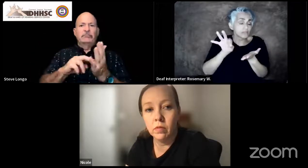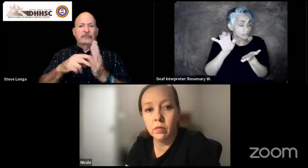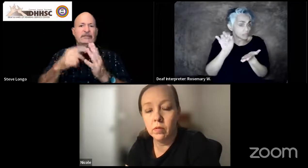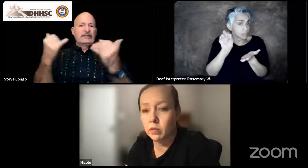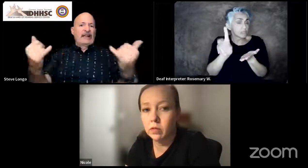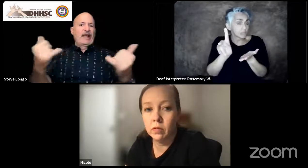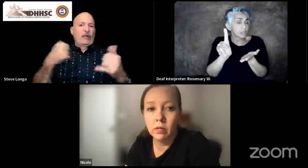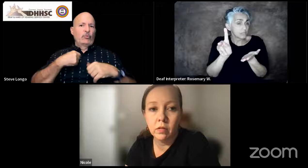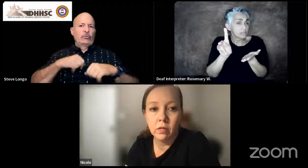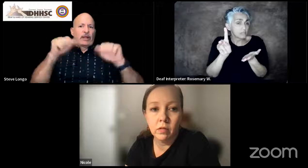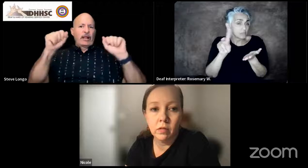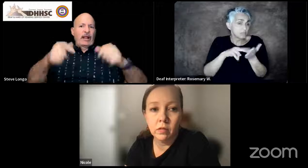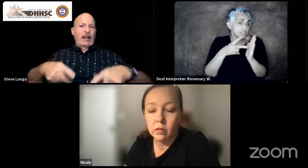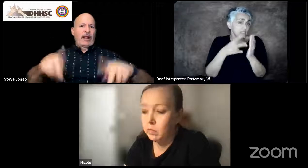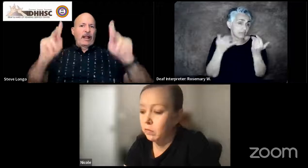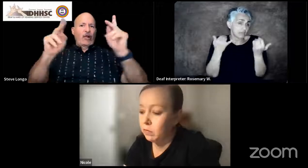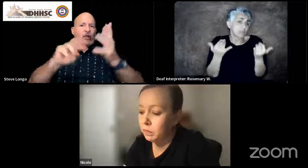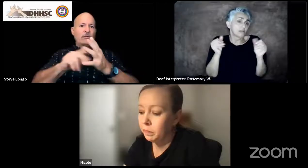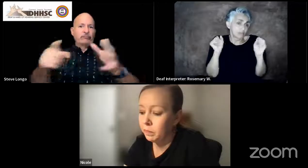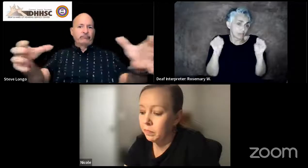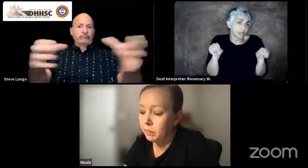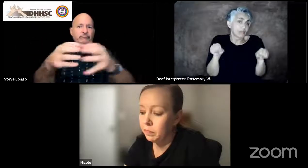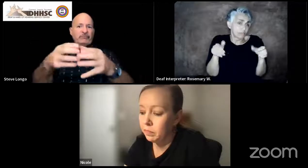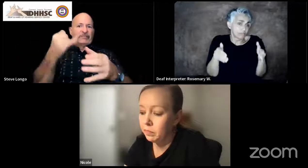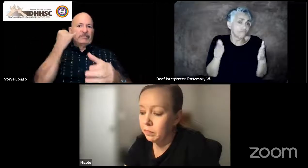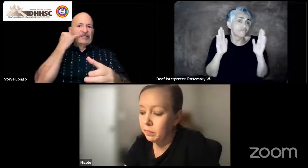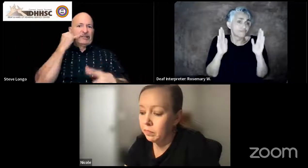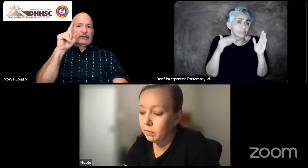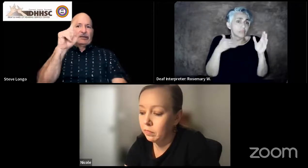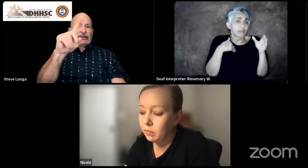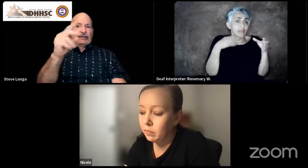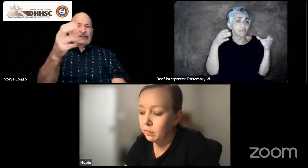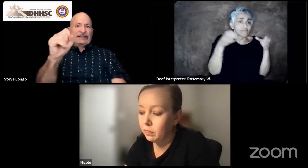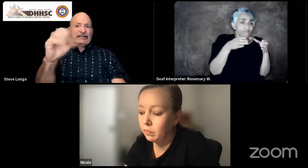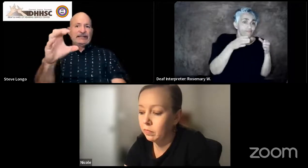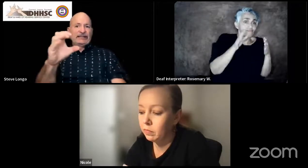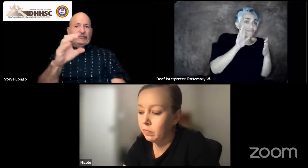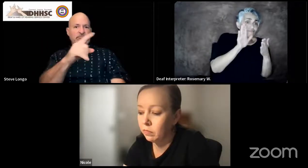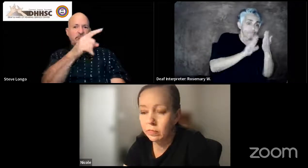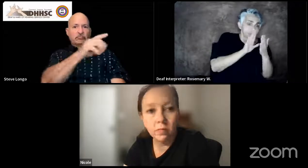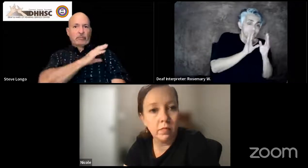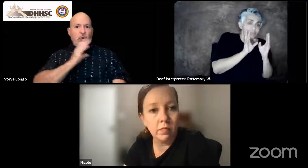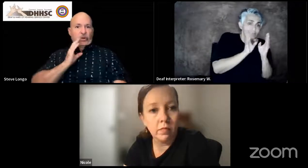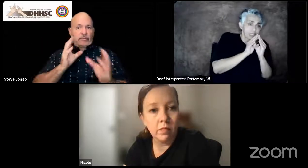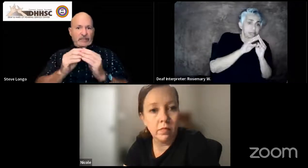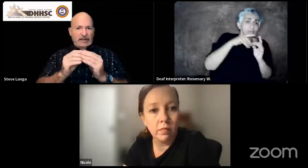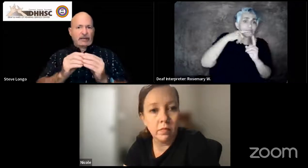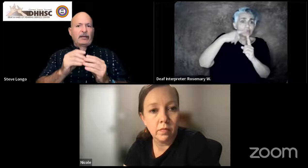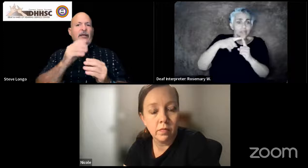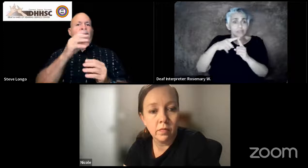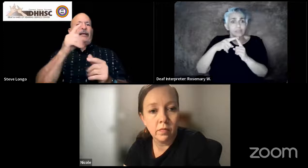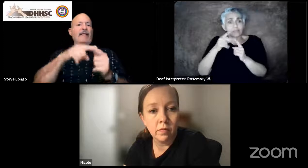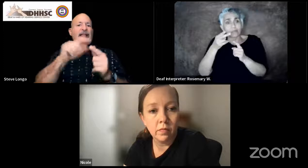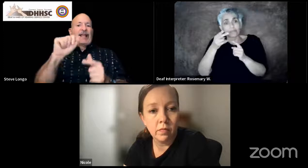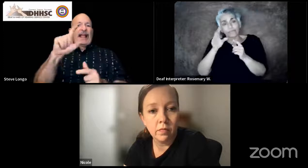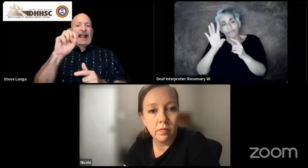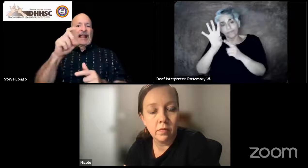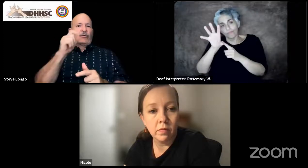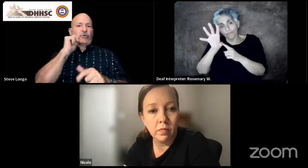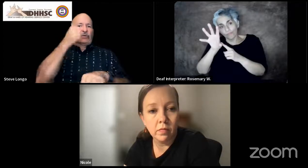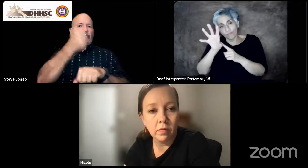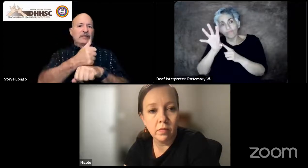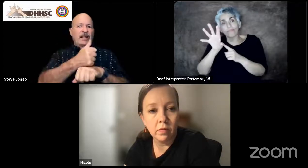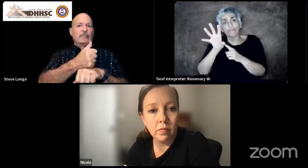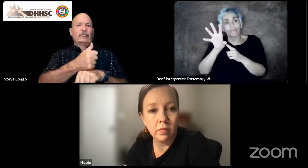can qualify as a quorum. If individuals are connecting into the meeting, being a